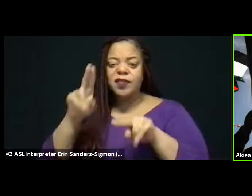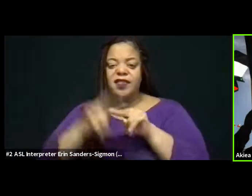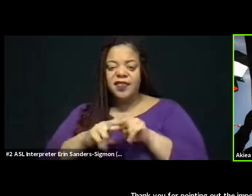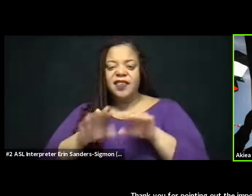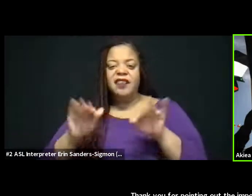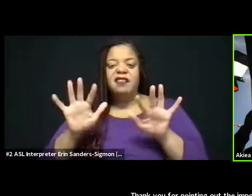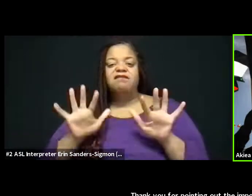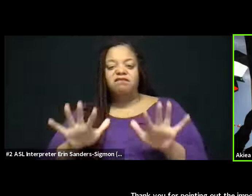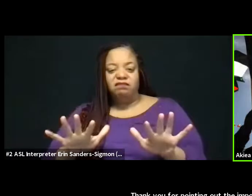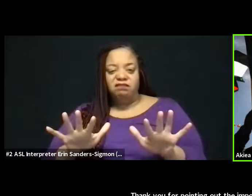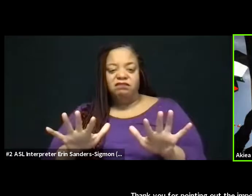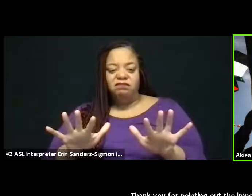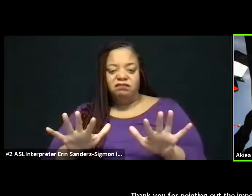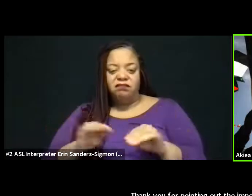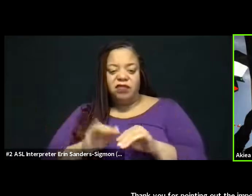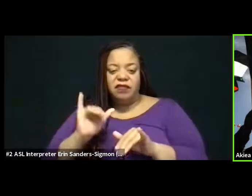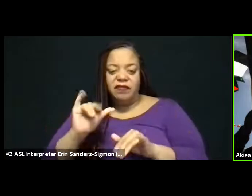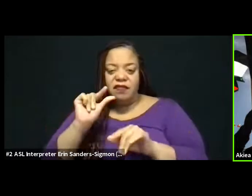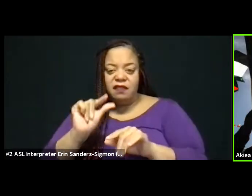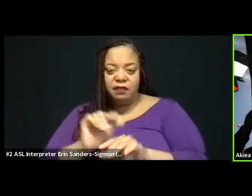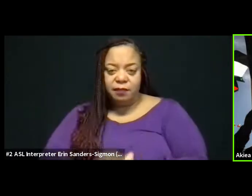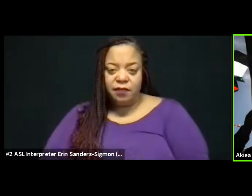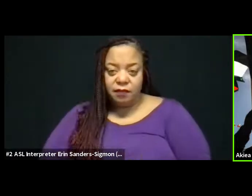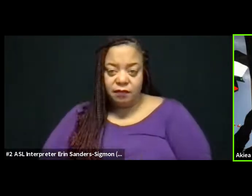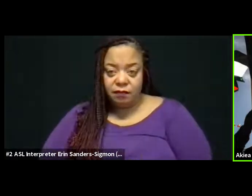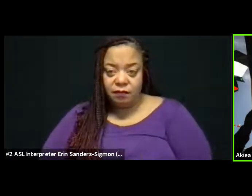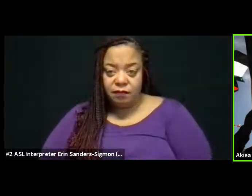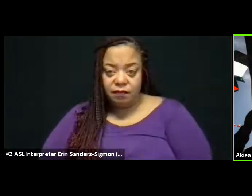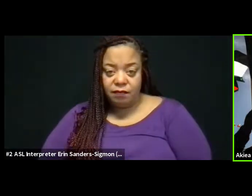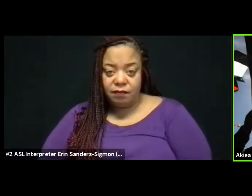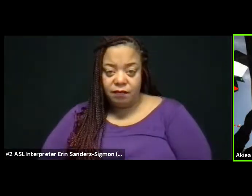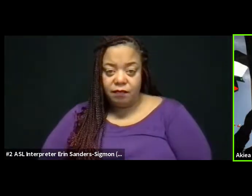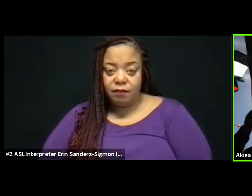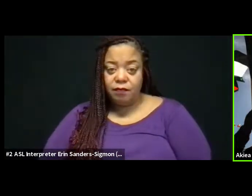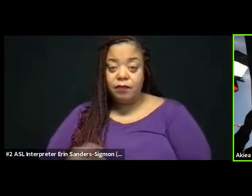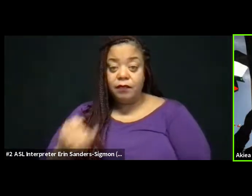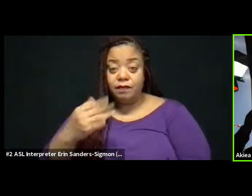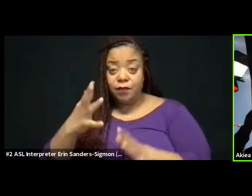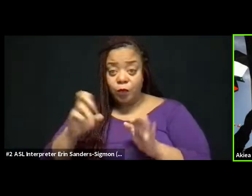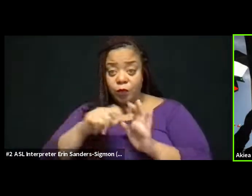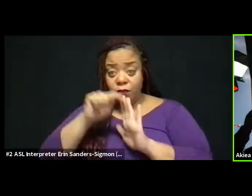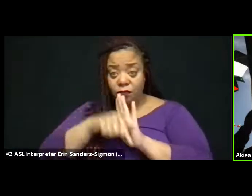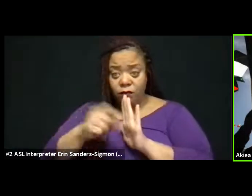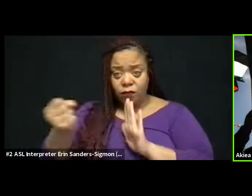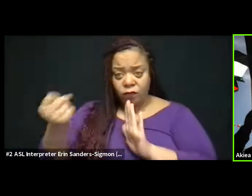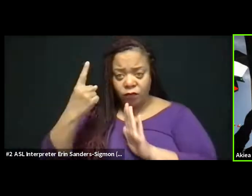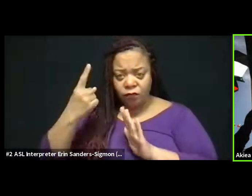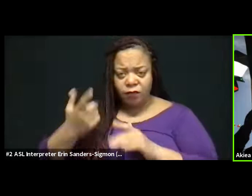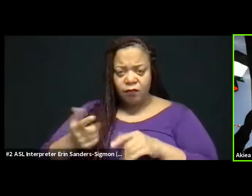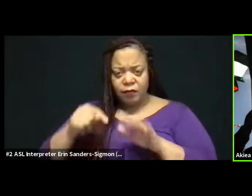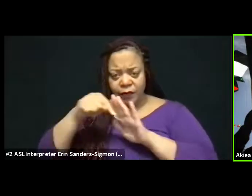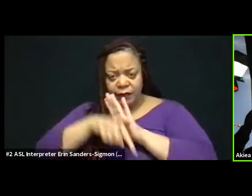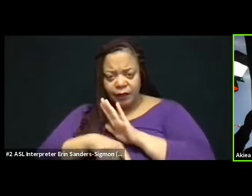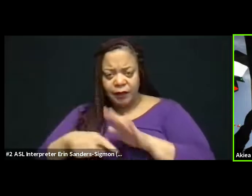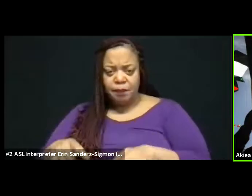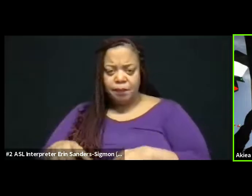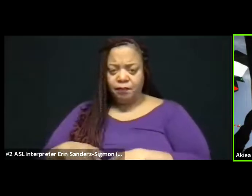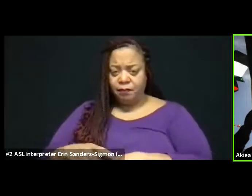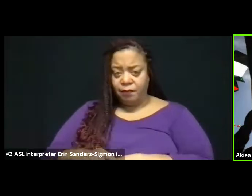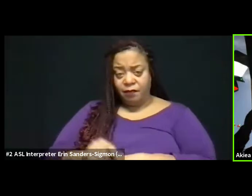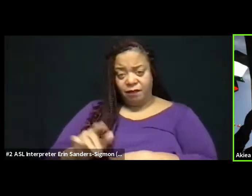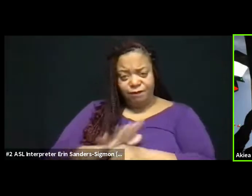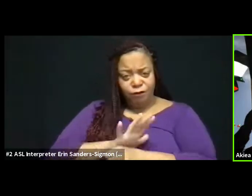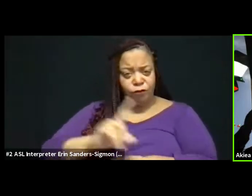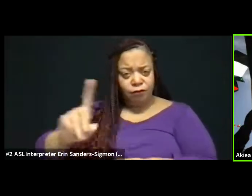able to really do that, we have to start thinking like, wait, hold up, that's really deep. And I'll share this last thing. So if you